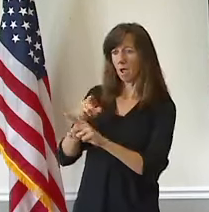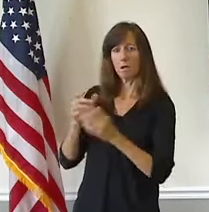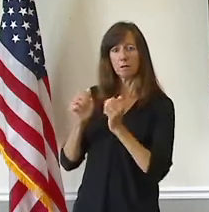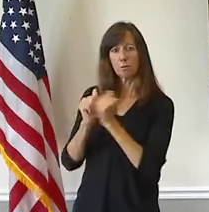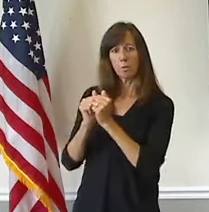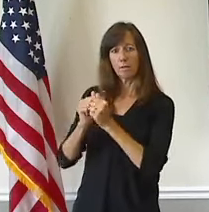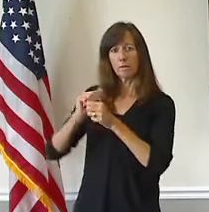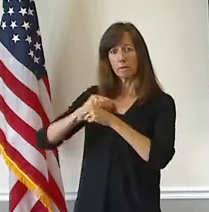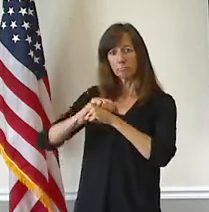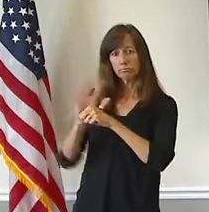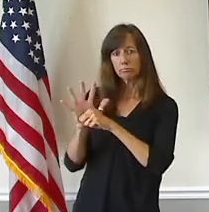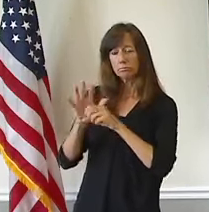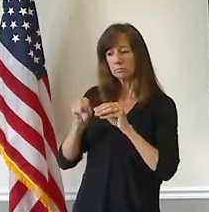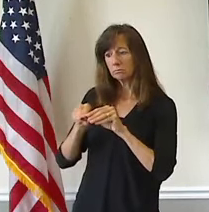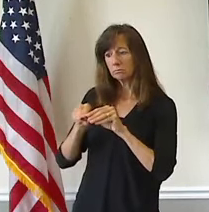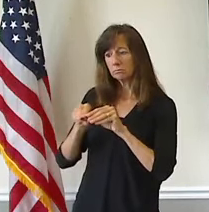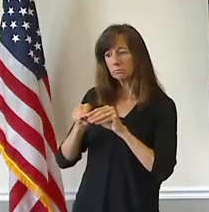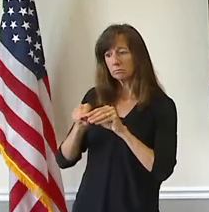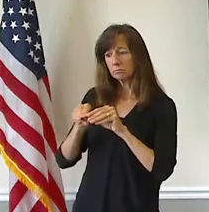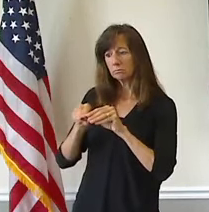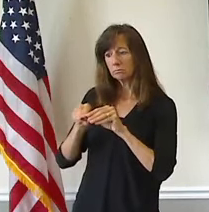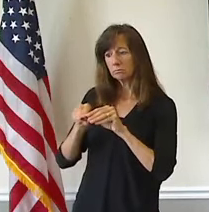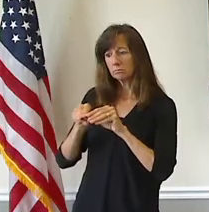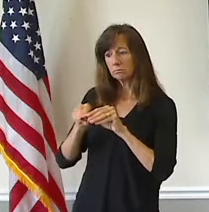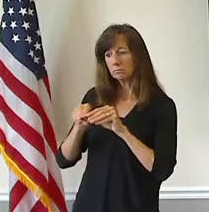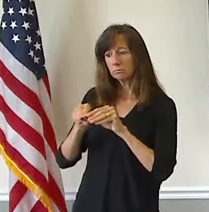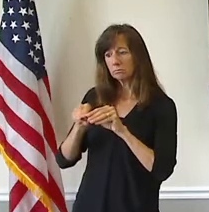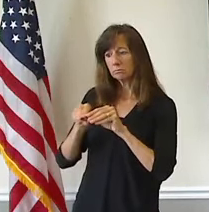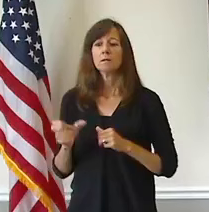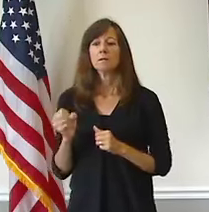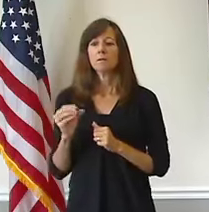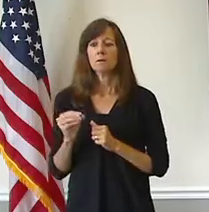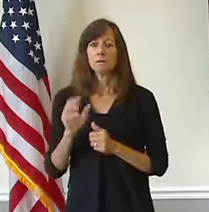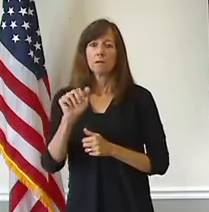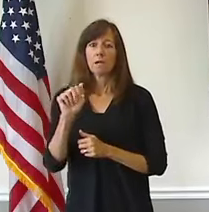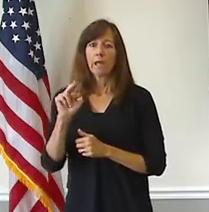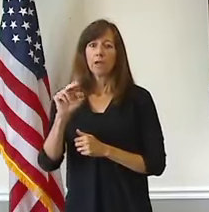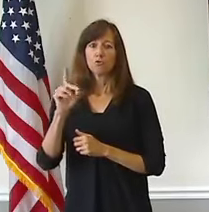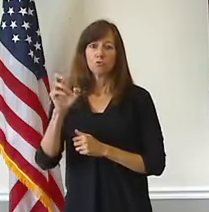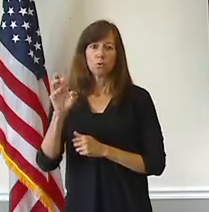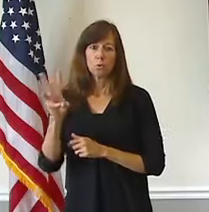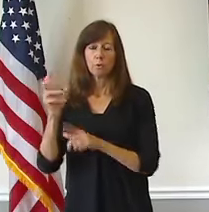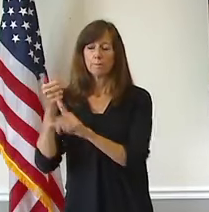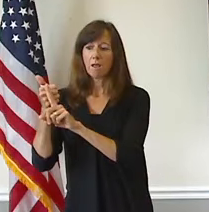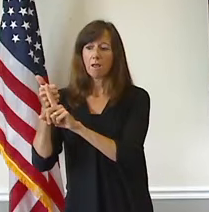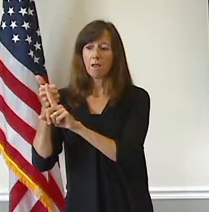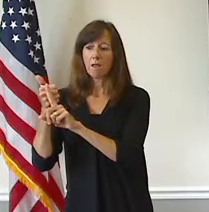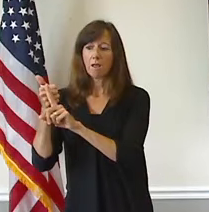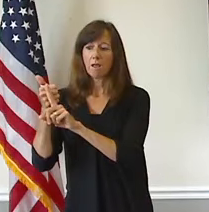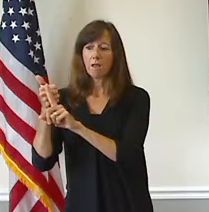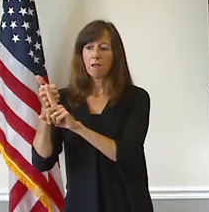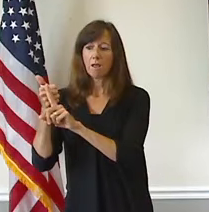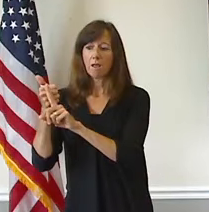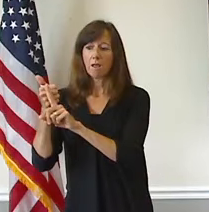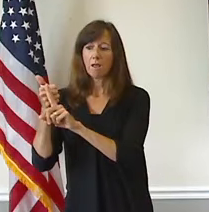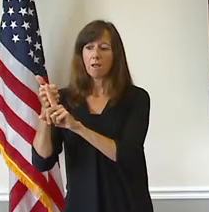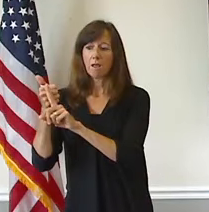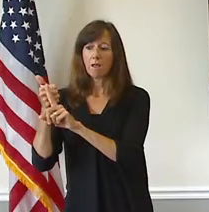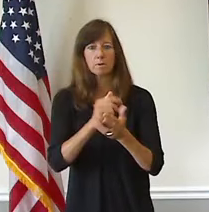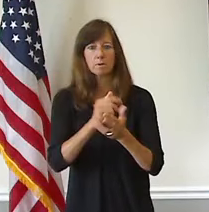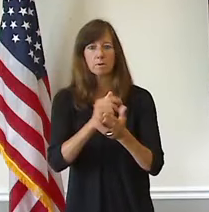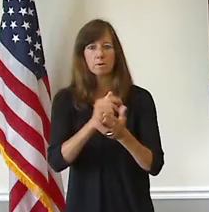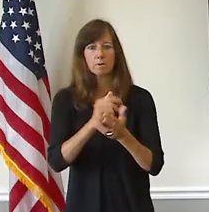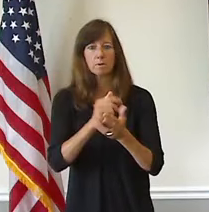I would note that Andrew is part of and really helping to shepherd our rapid response team, meaning a positive case